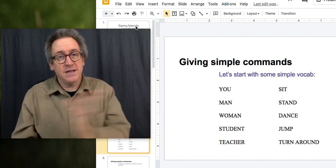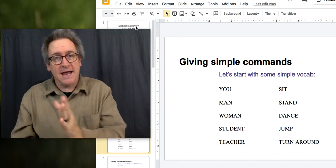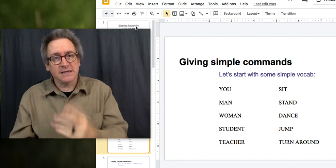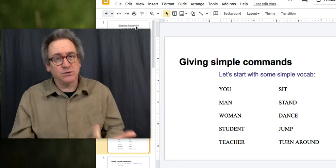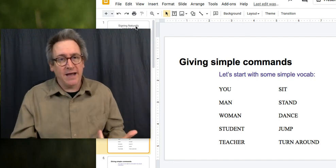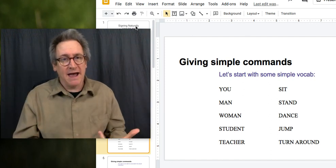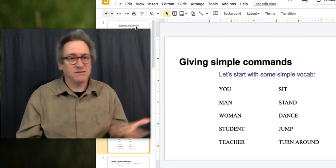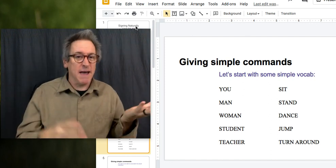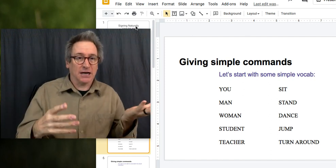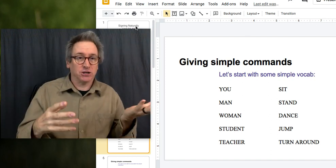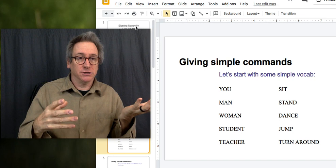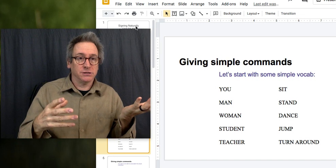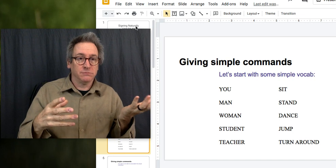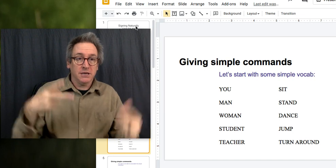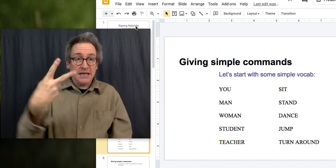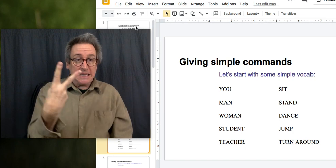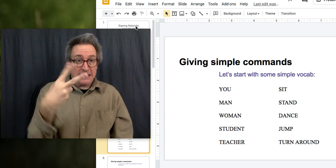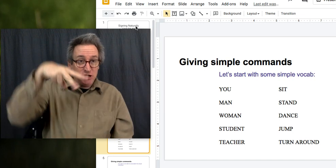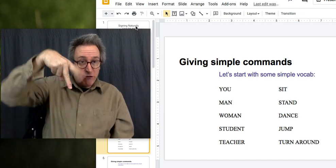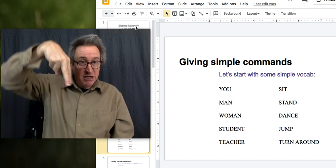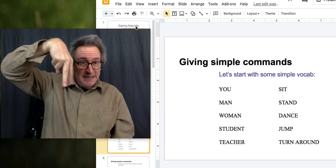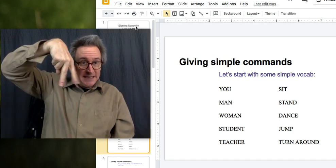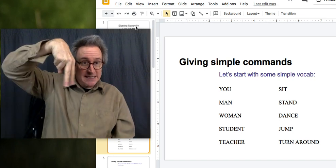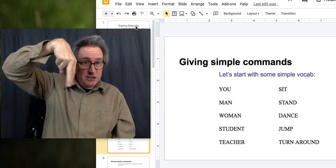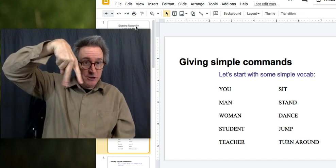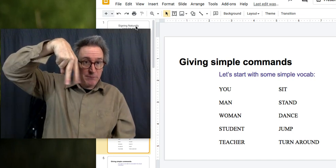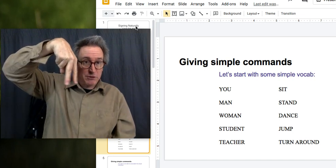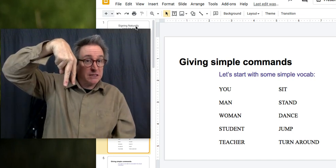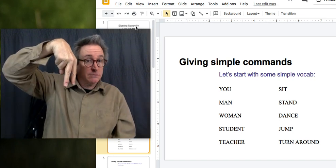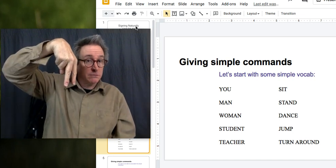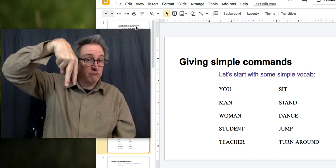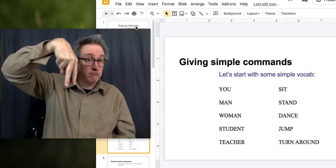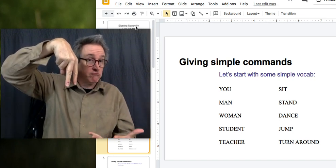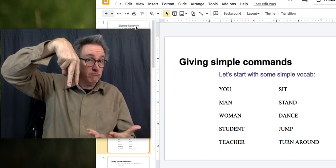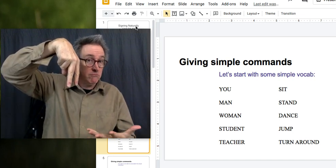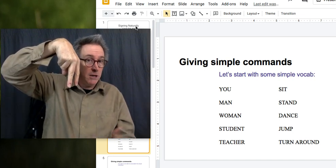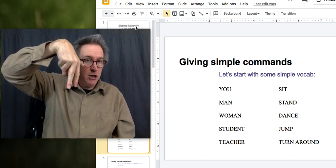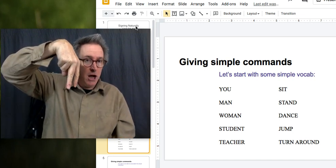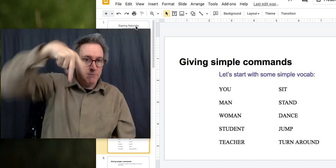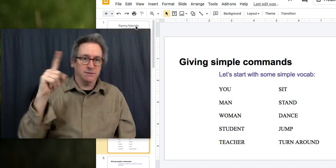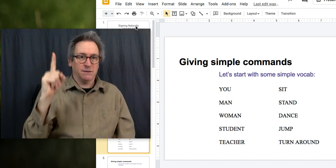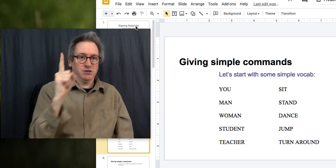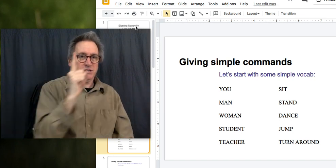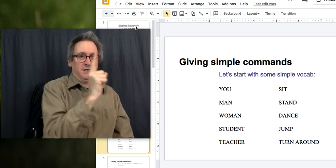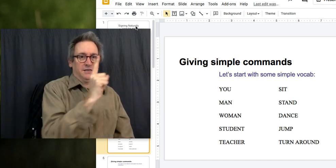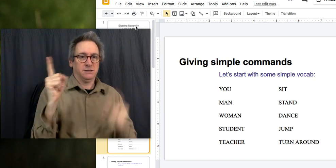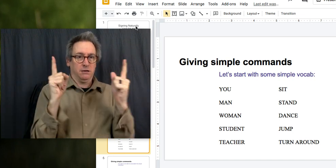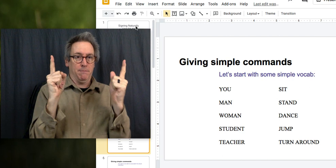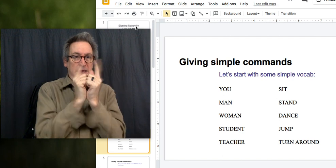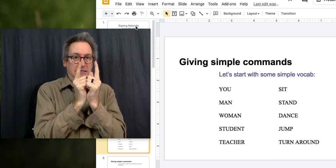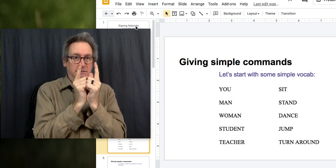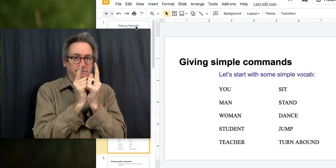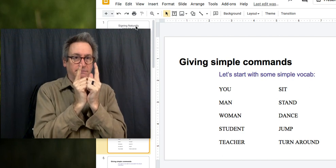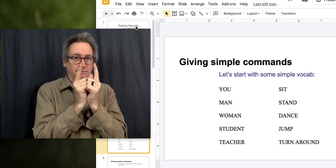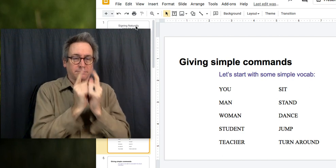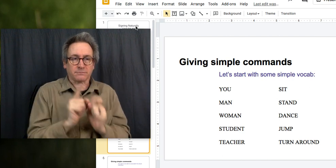So next we have some actions. Generally speaking, this is going to be a person. Sometimes you'll see this: